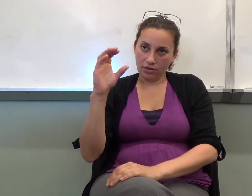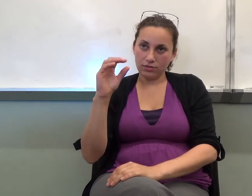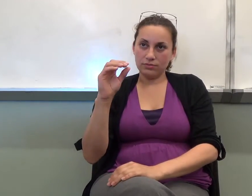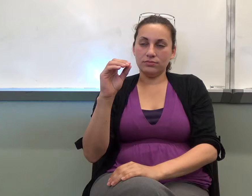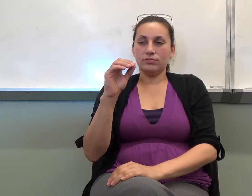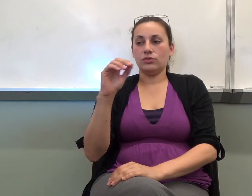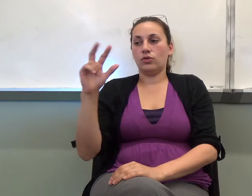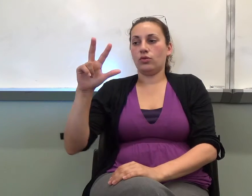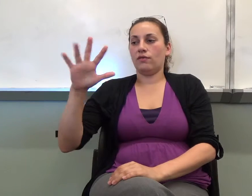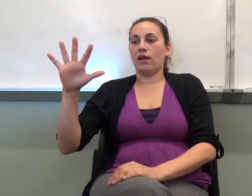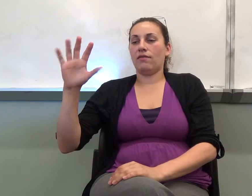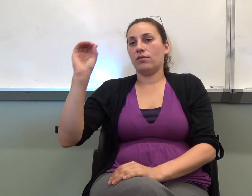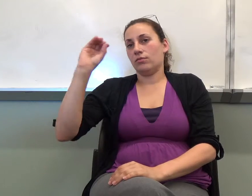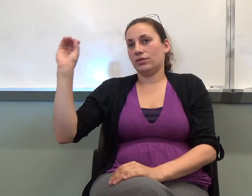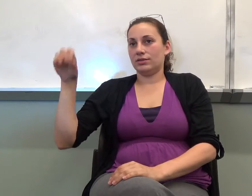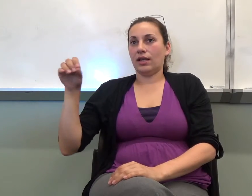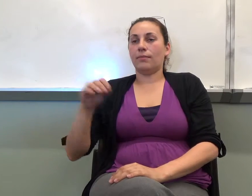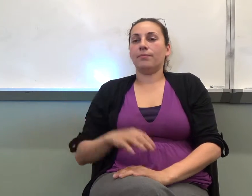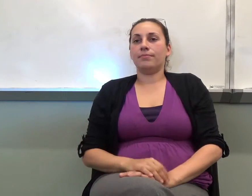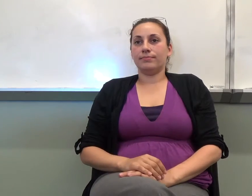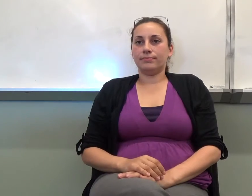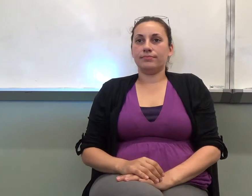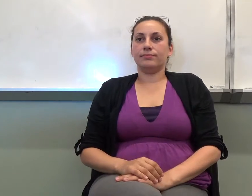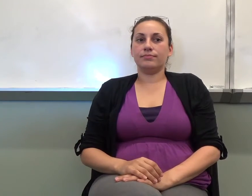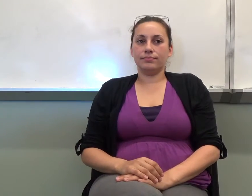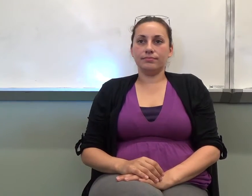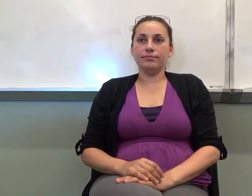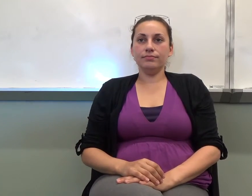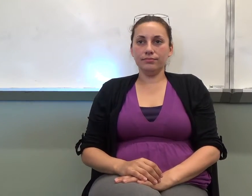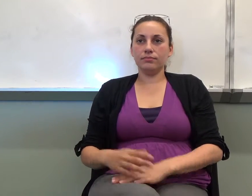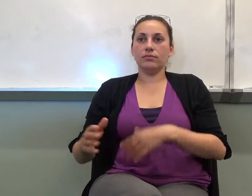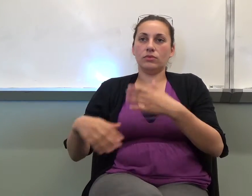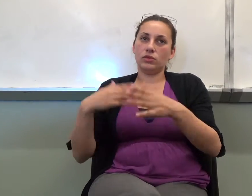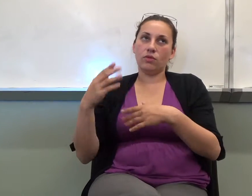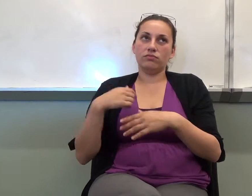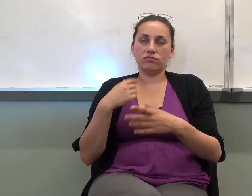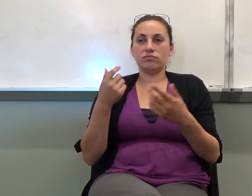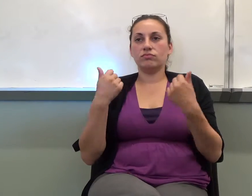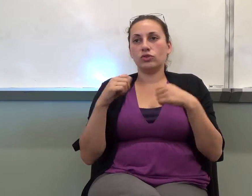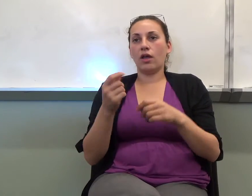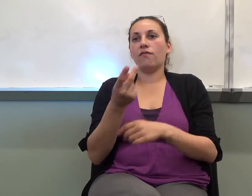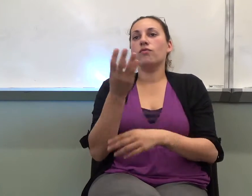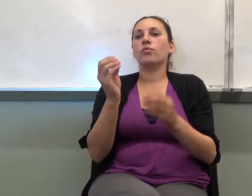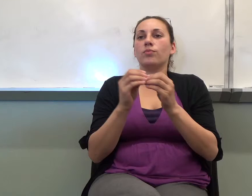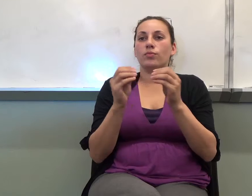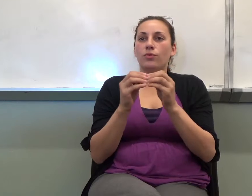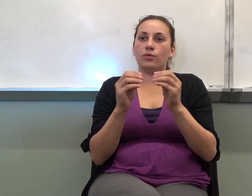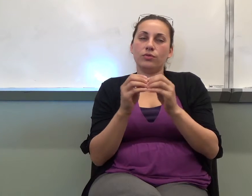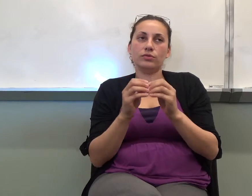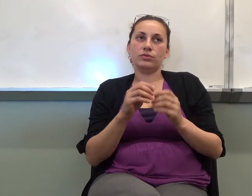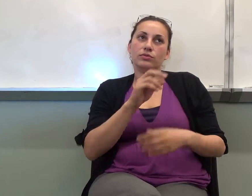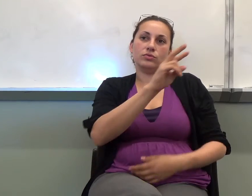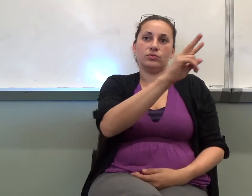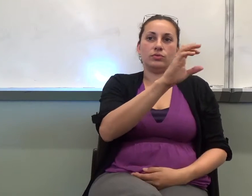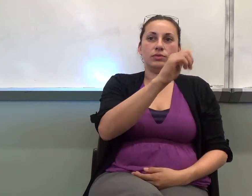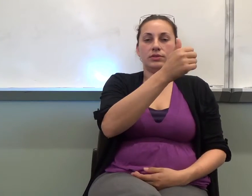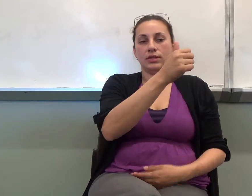that's 35%. And so forth. I'll do a few more. This will be 210 divided by